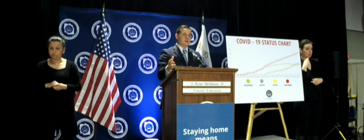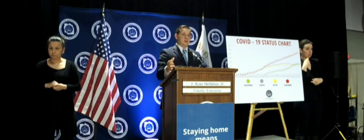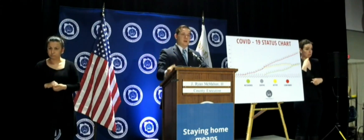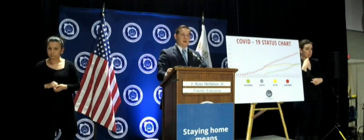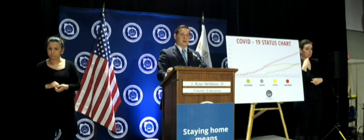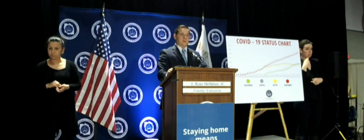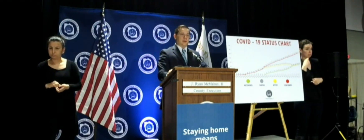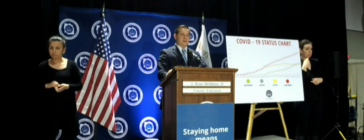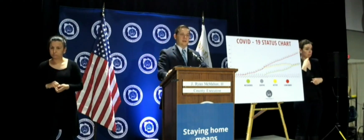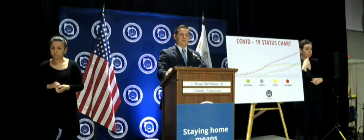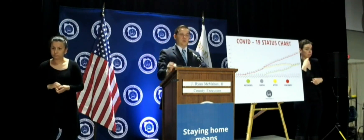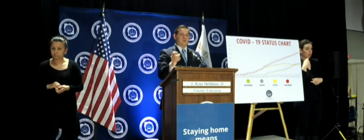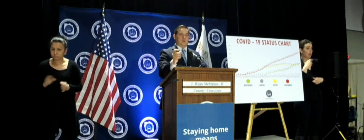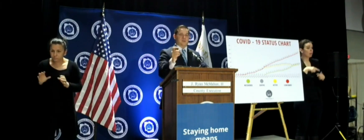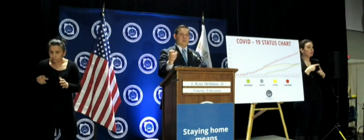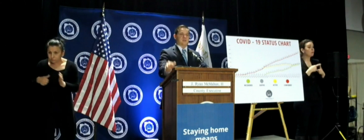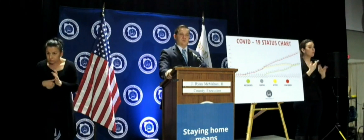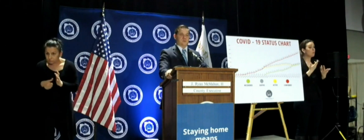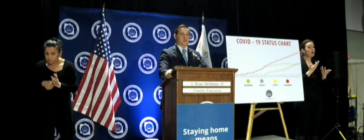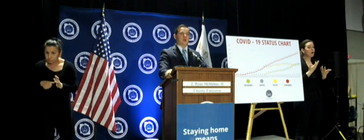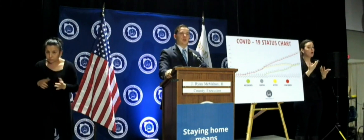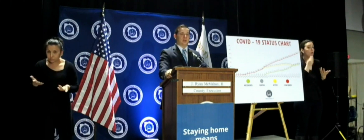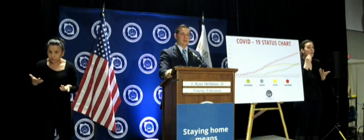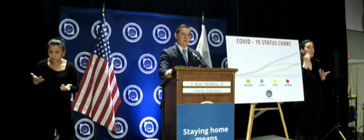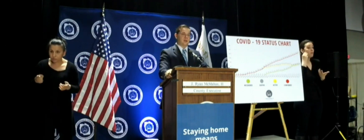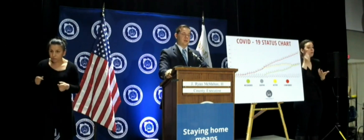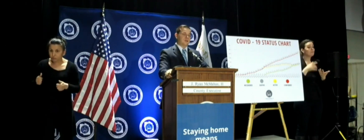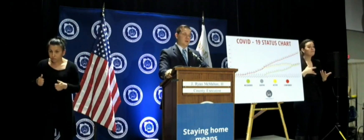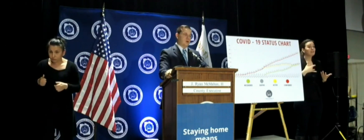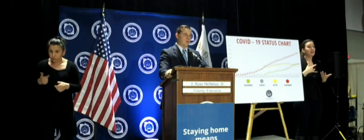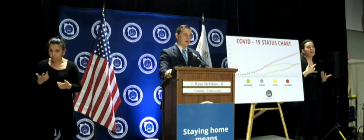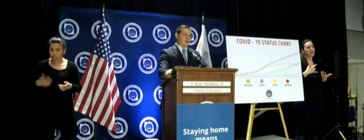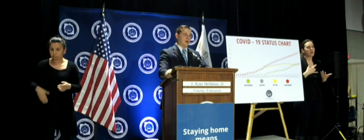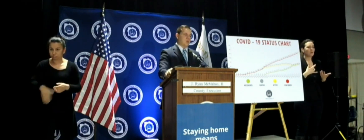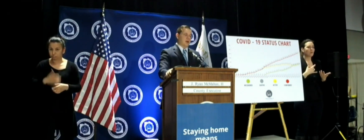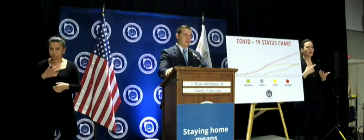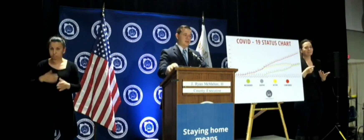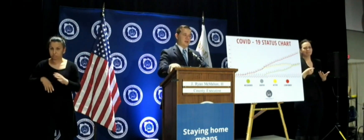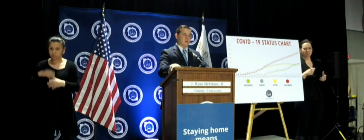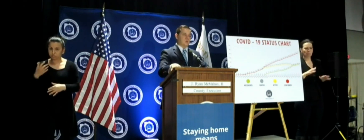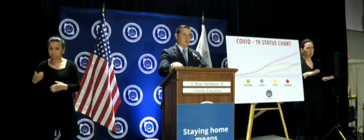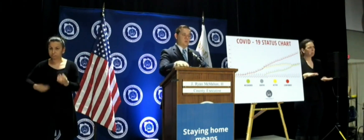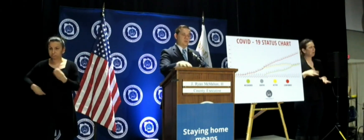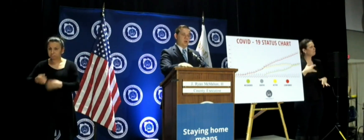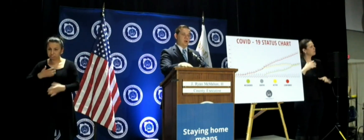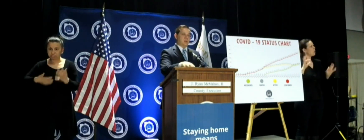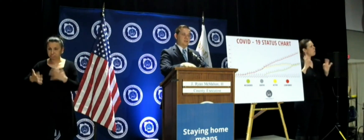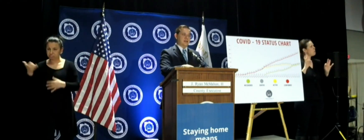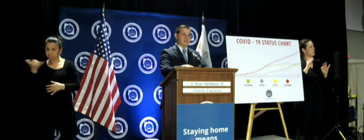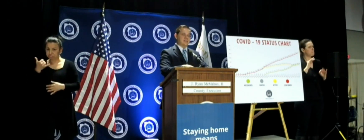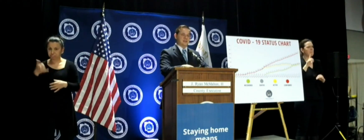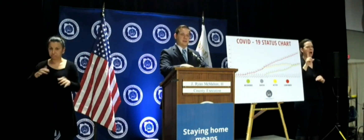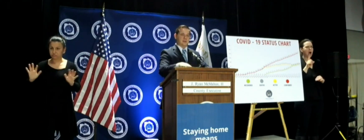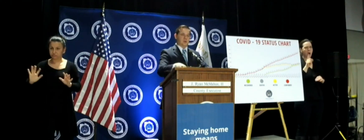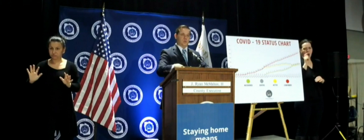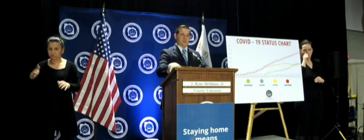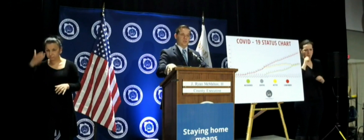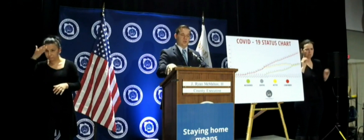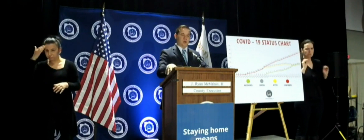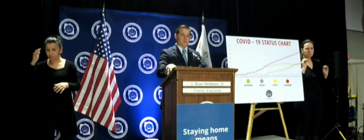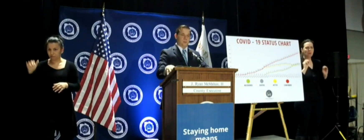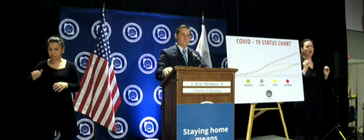else, that can give you a false sense of security. So what I think when we talk about testing